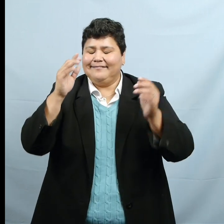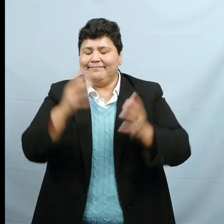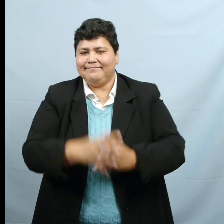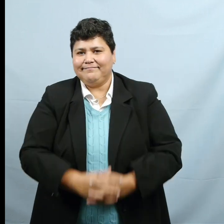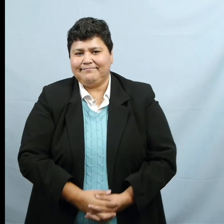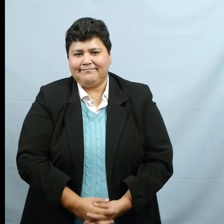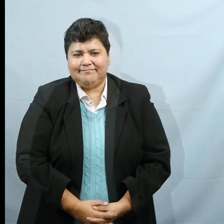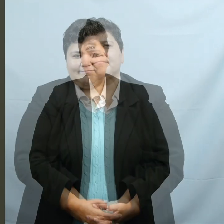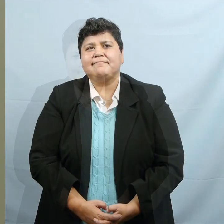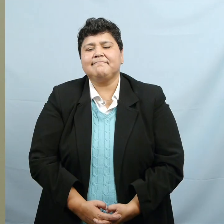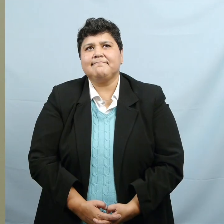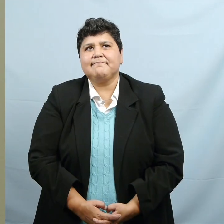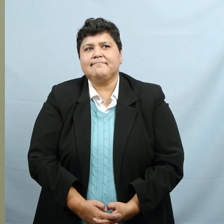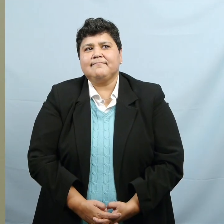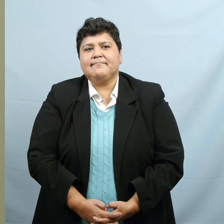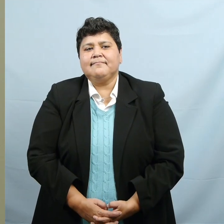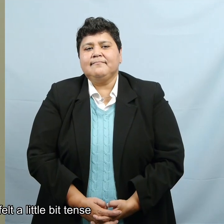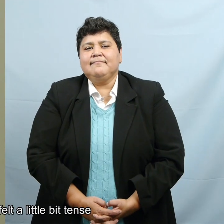Mm